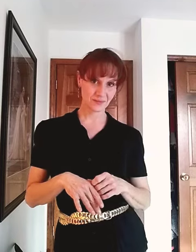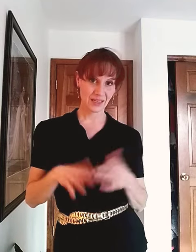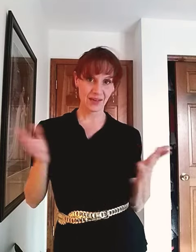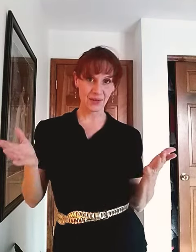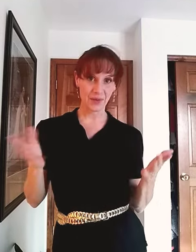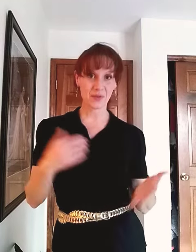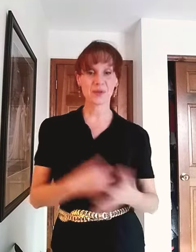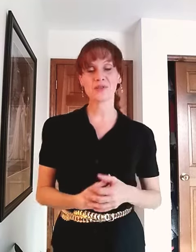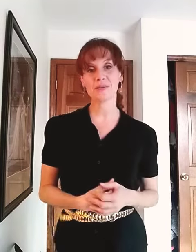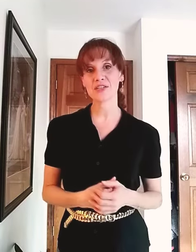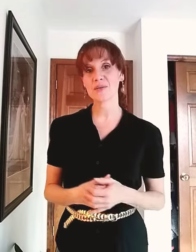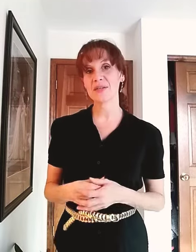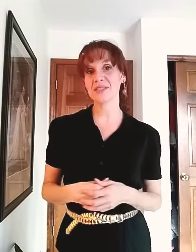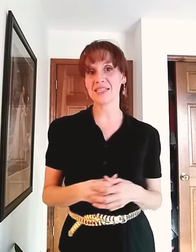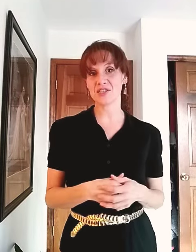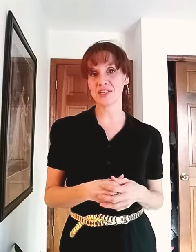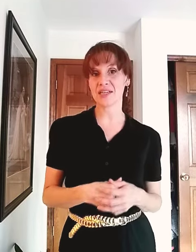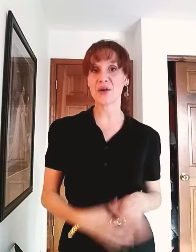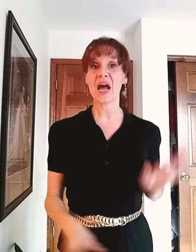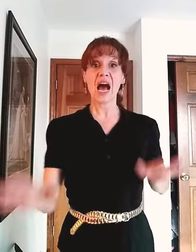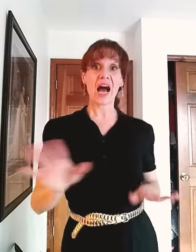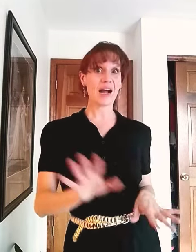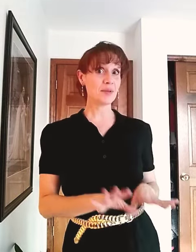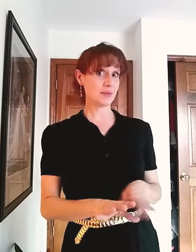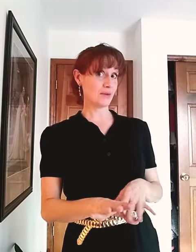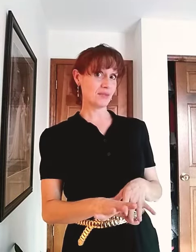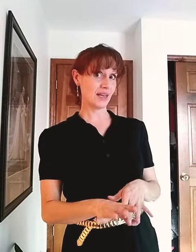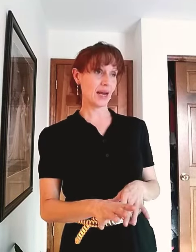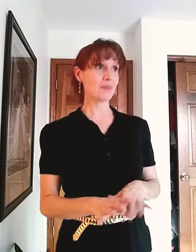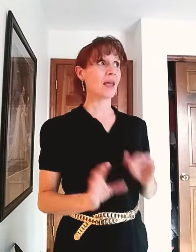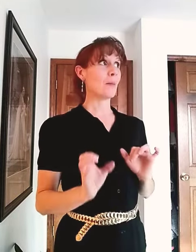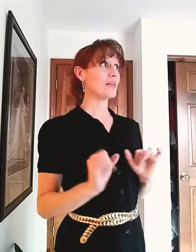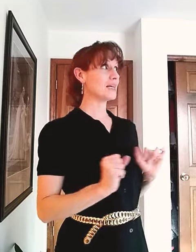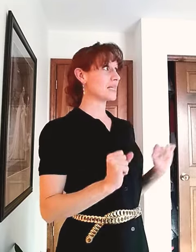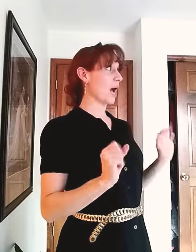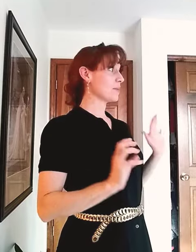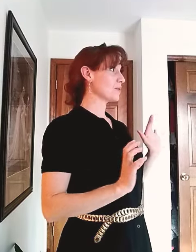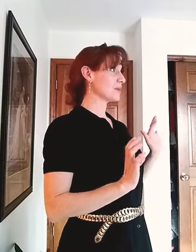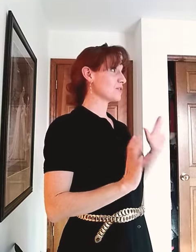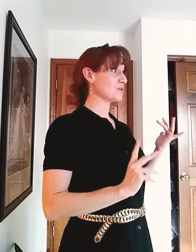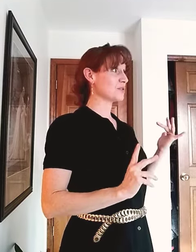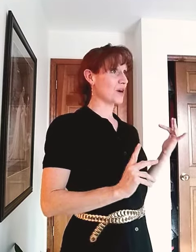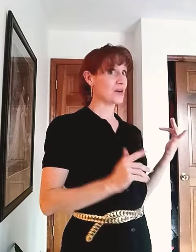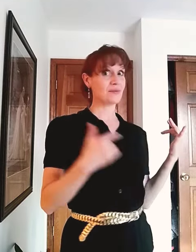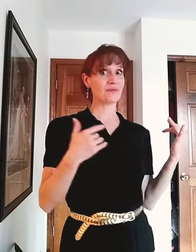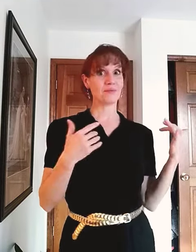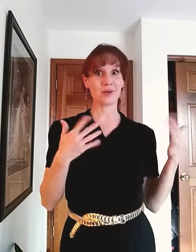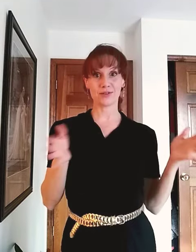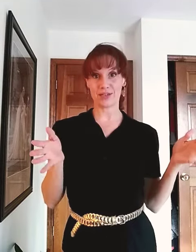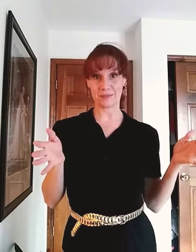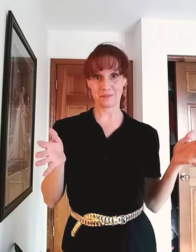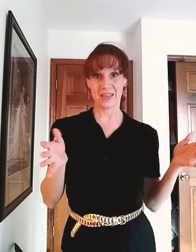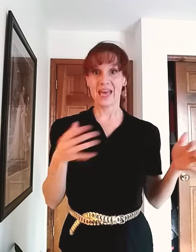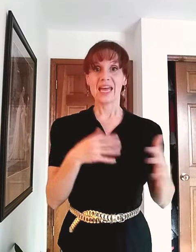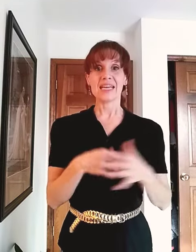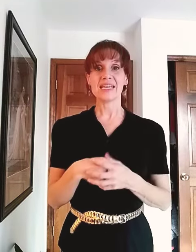Hello, and welcome to your Magical Minute with Daisy Chaintero. I'm in my room today because I'm going to start purging. It